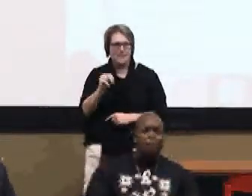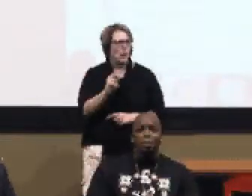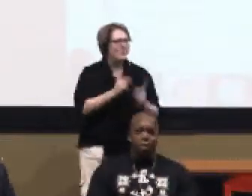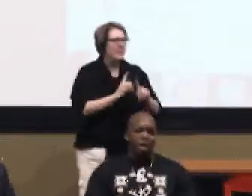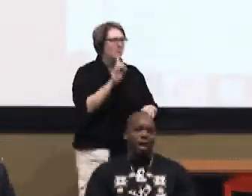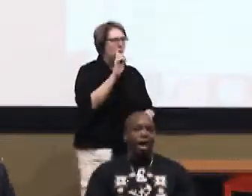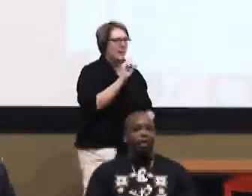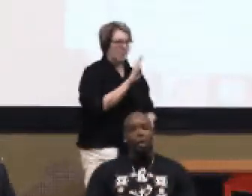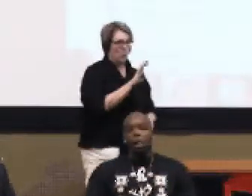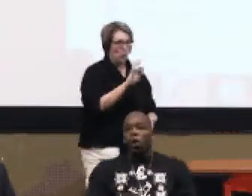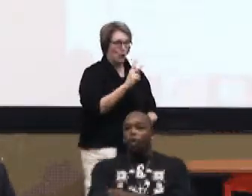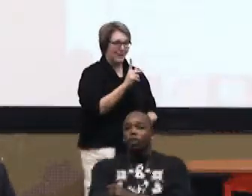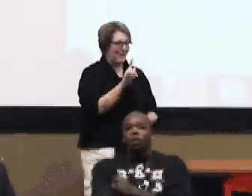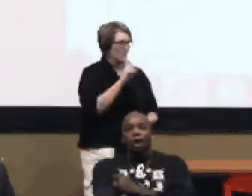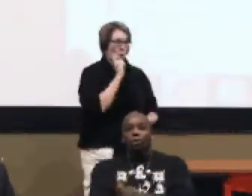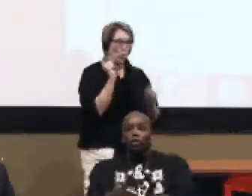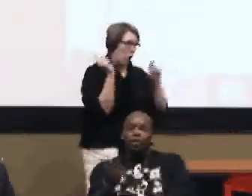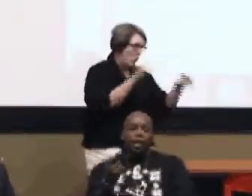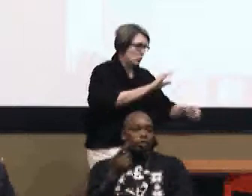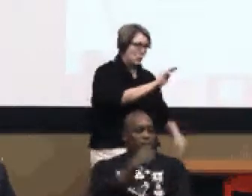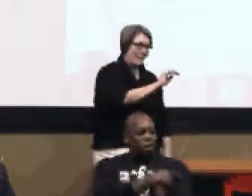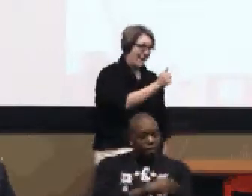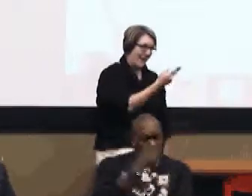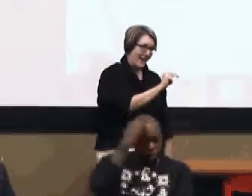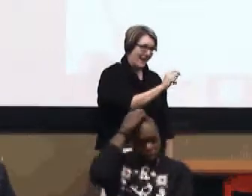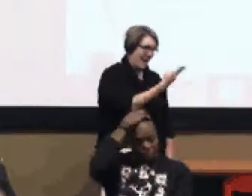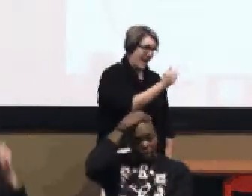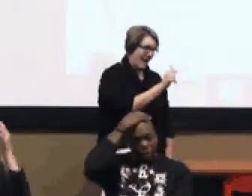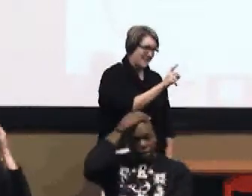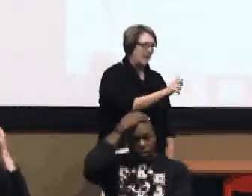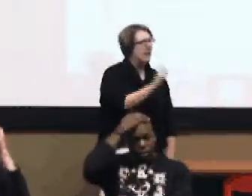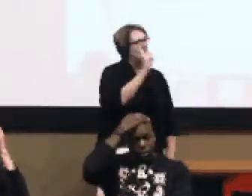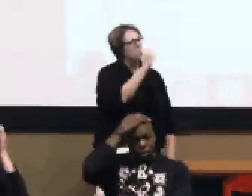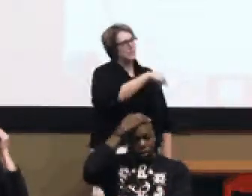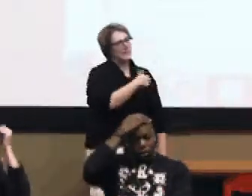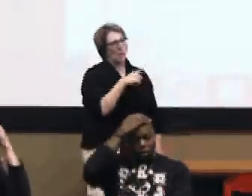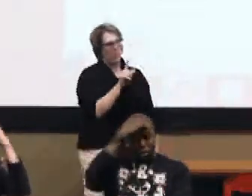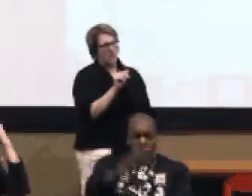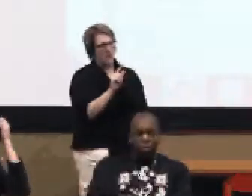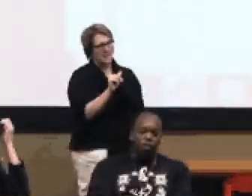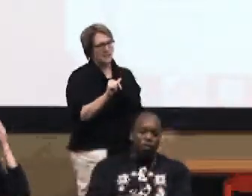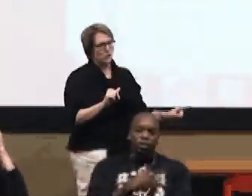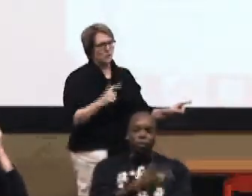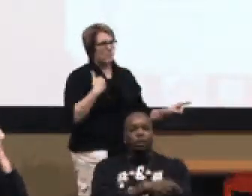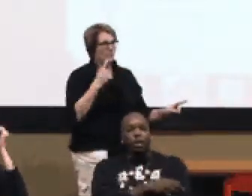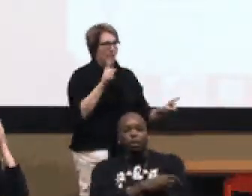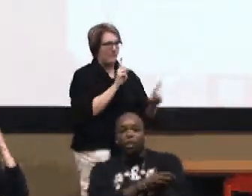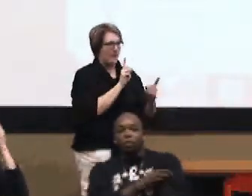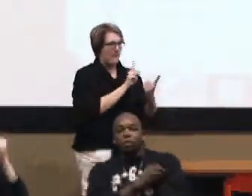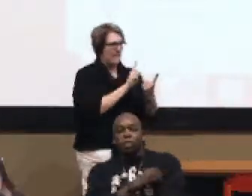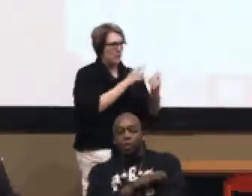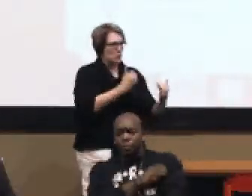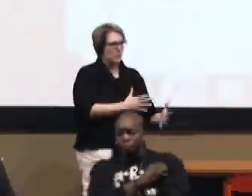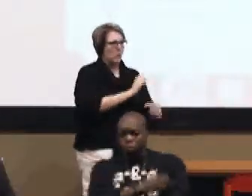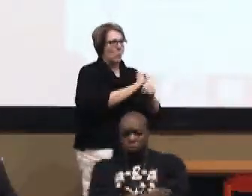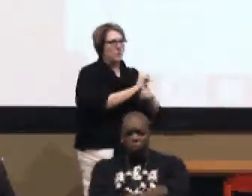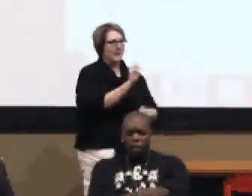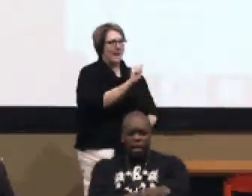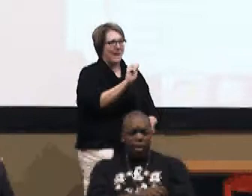don't come to Manhattan. I was just out in Los Angeles with one of my mentors that works out at